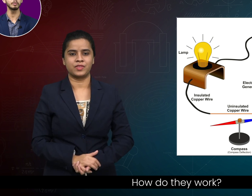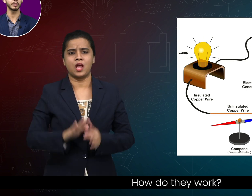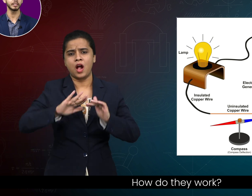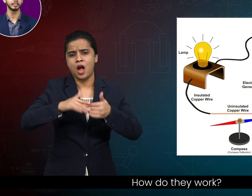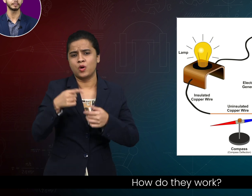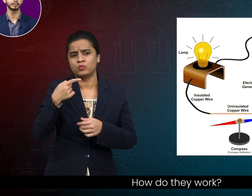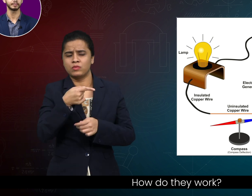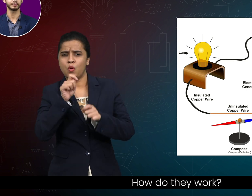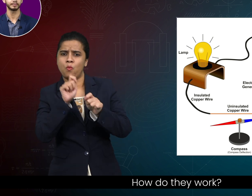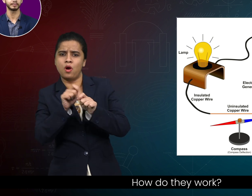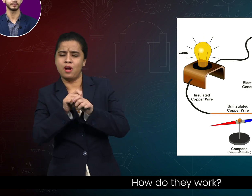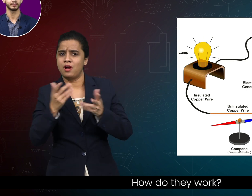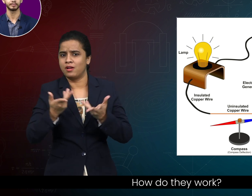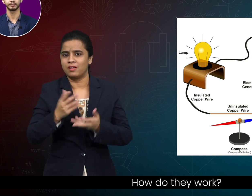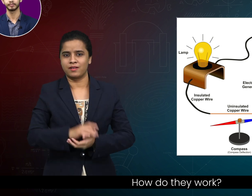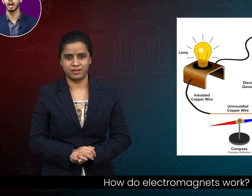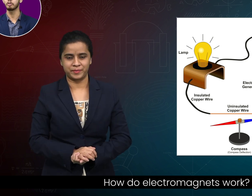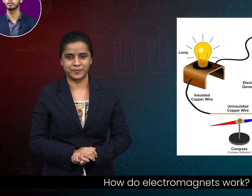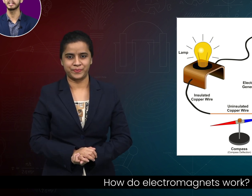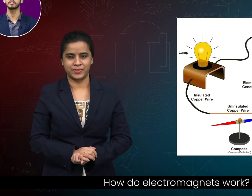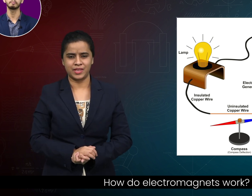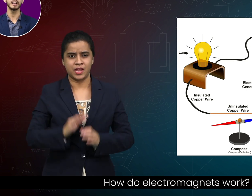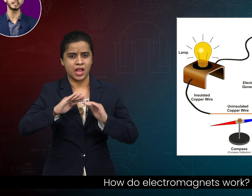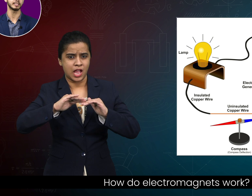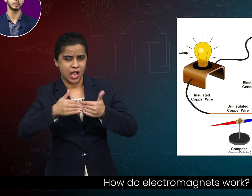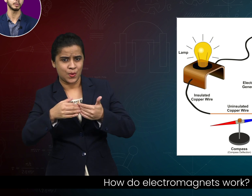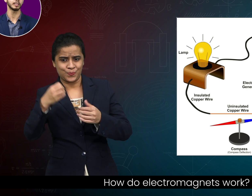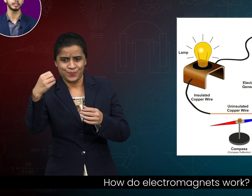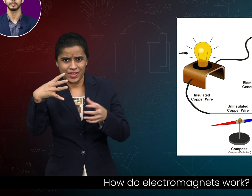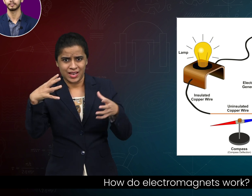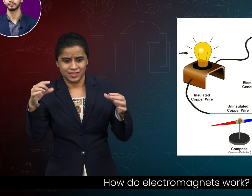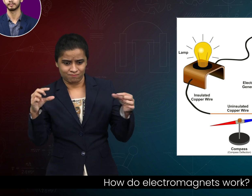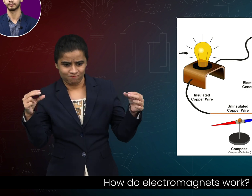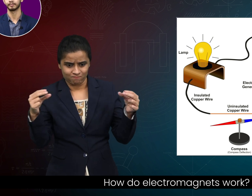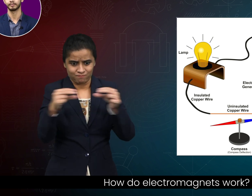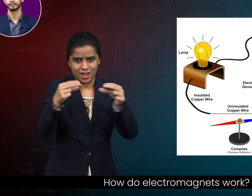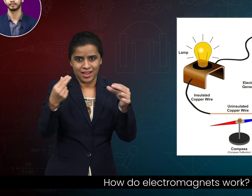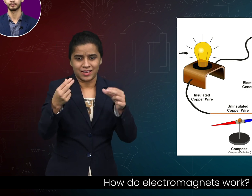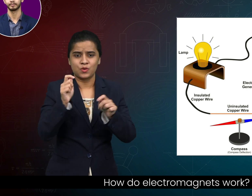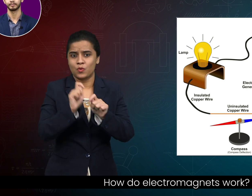How do they work? How do electromagnets work?